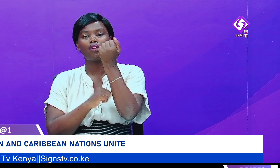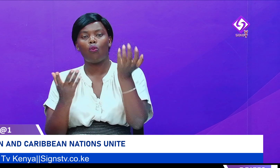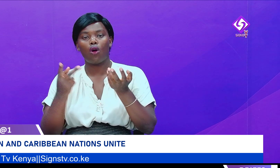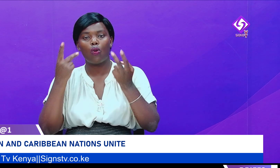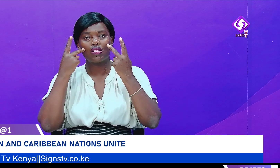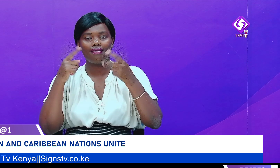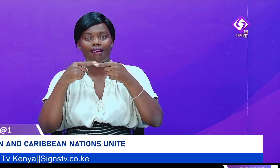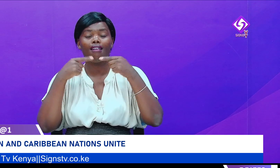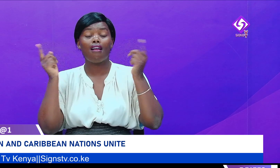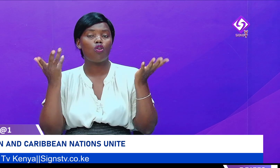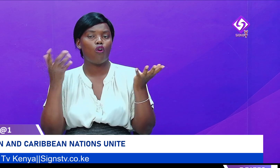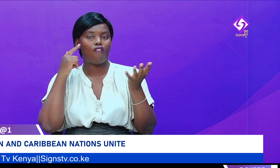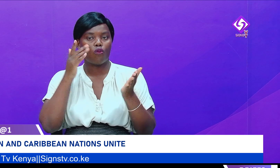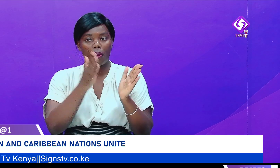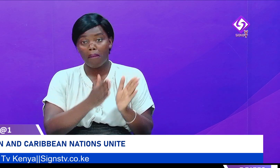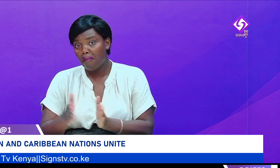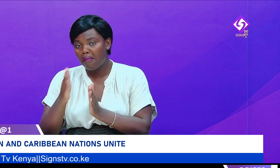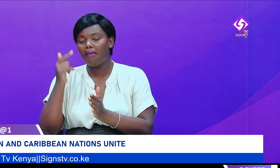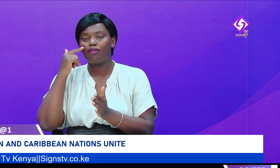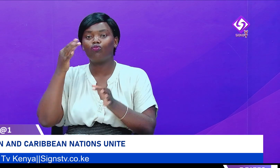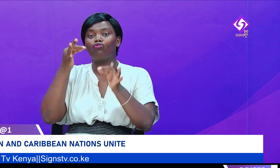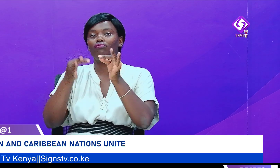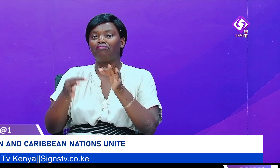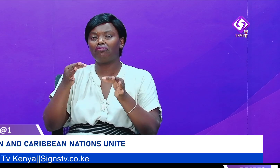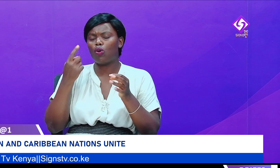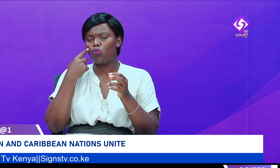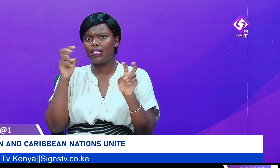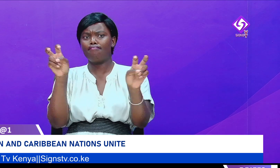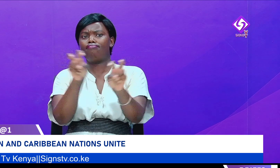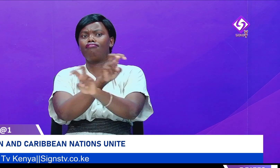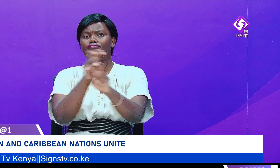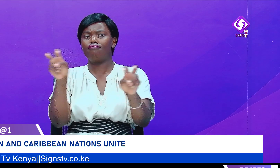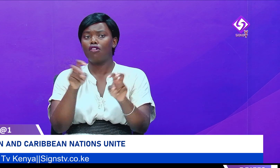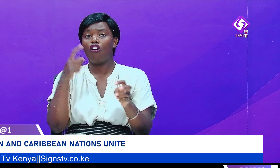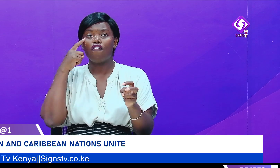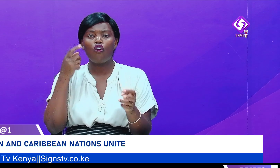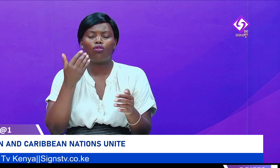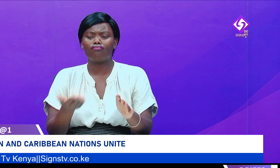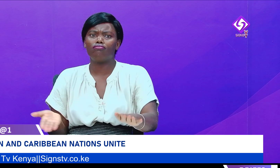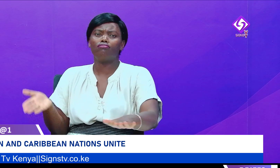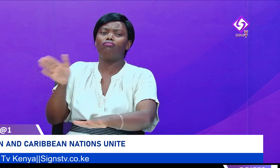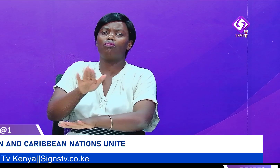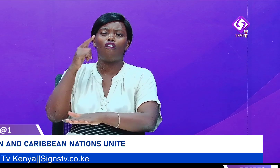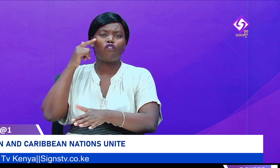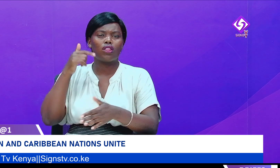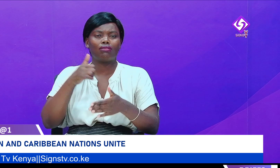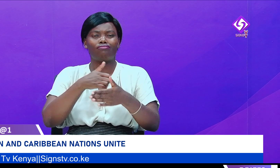of all nations with equal attention. The central pillar of the declaration is the call for